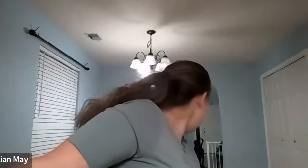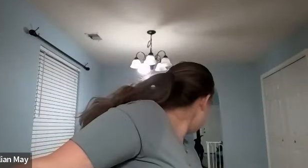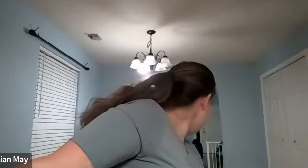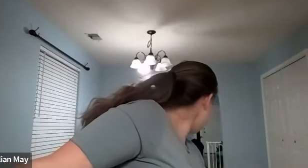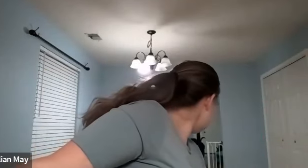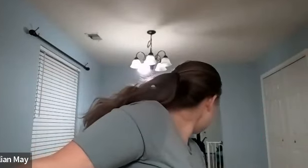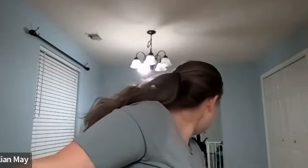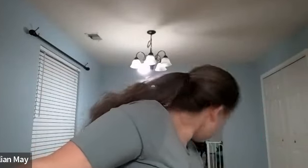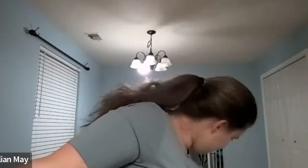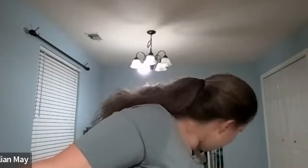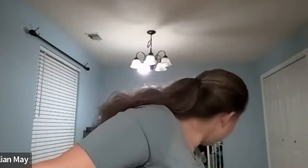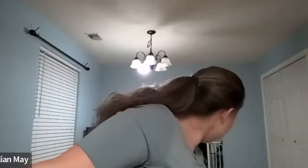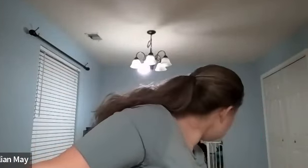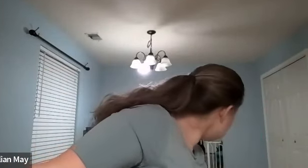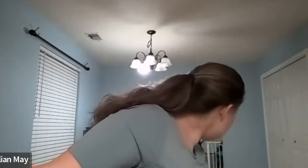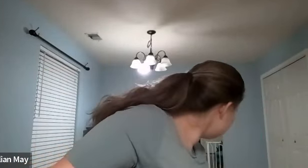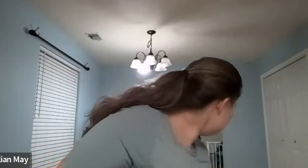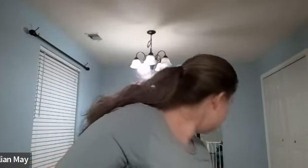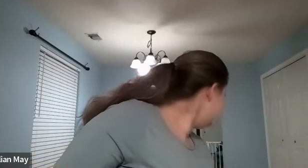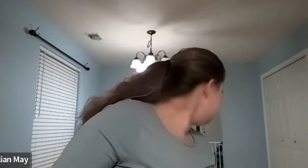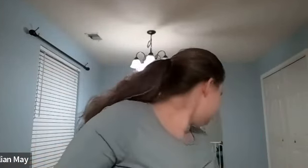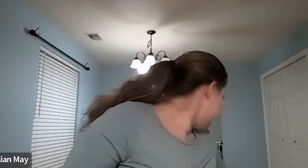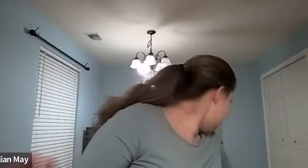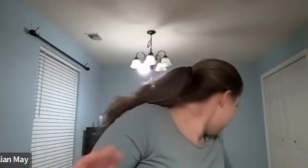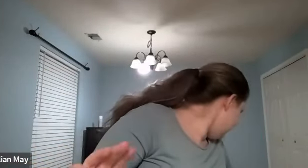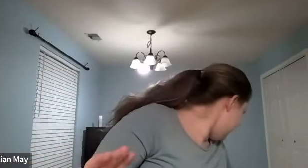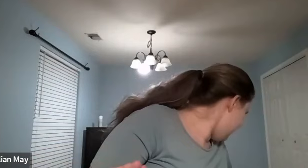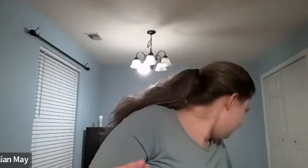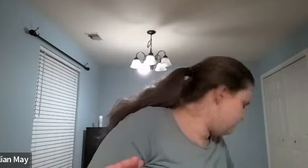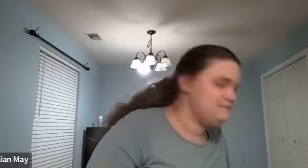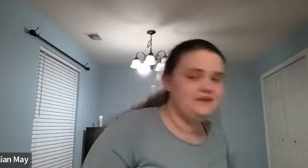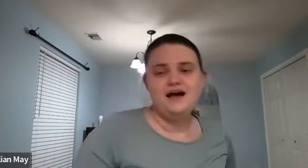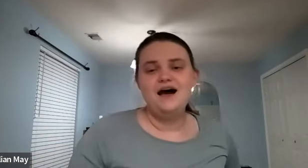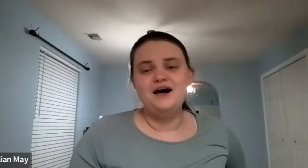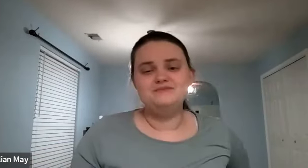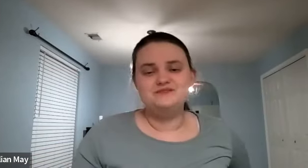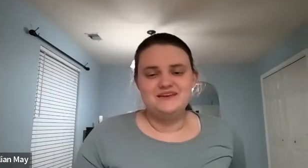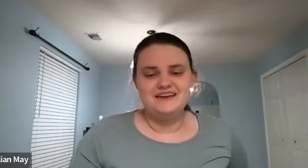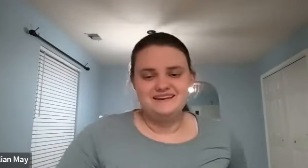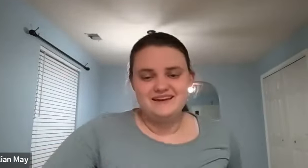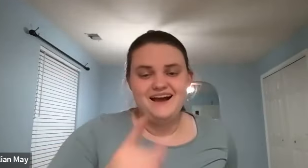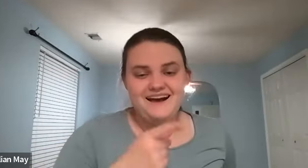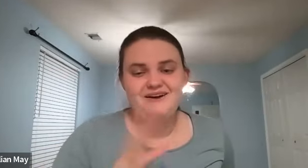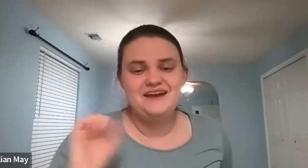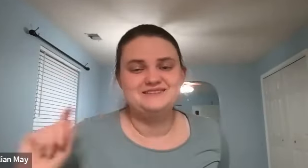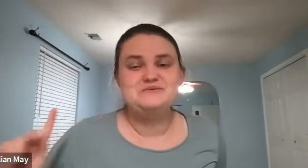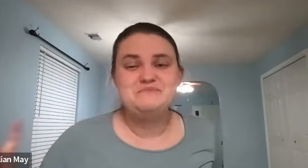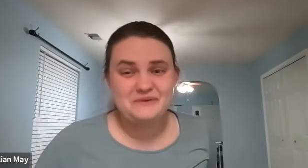Henry, come here, boy. Yeah, good boy. So then, okay, so